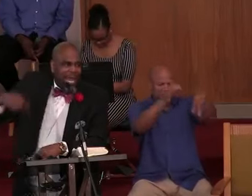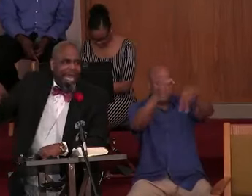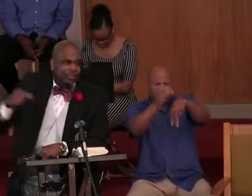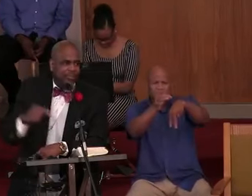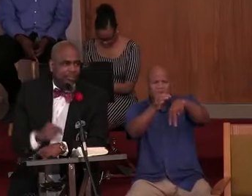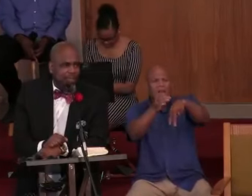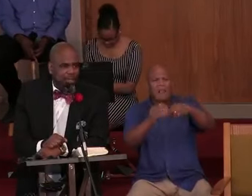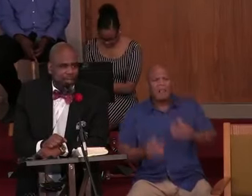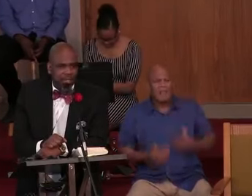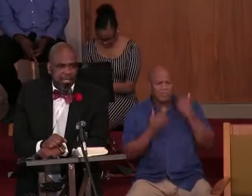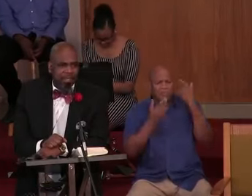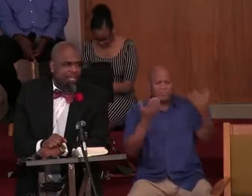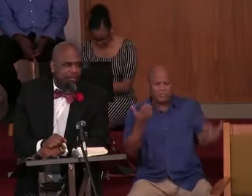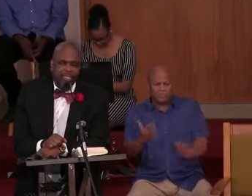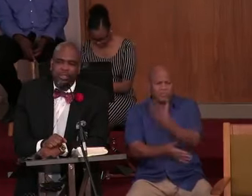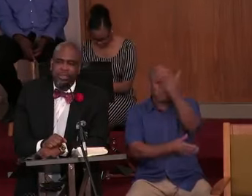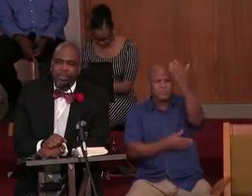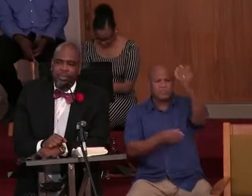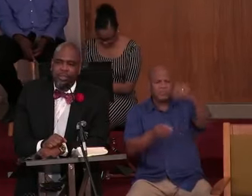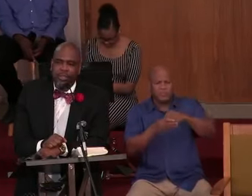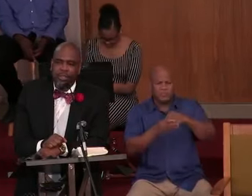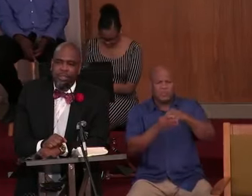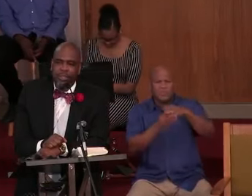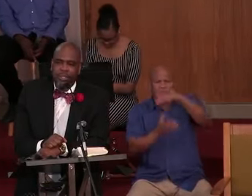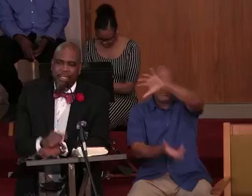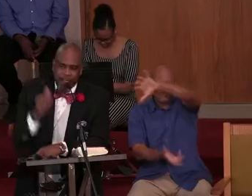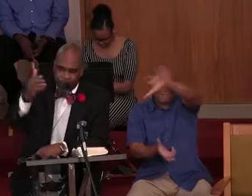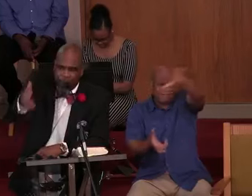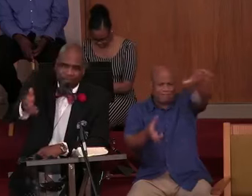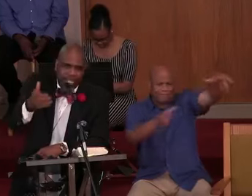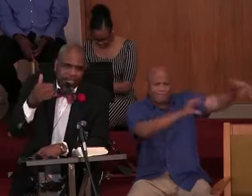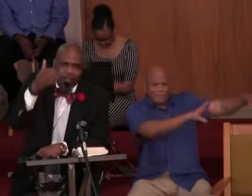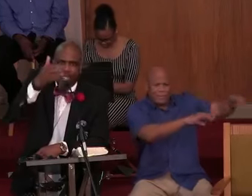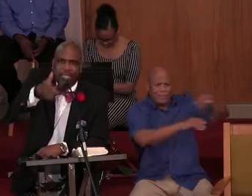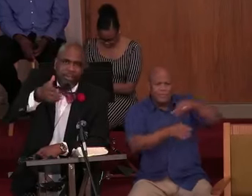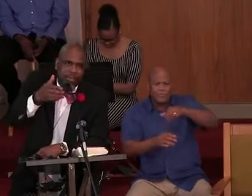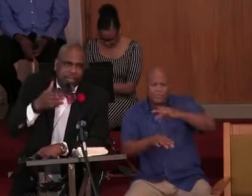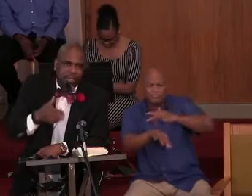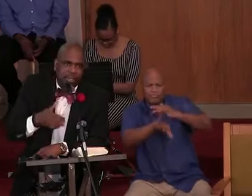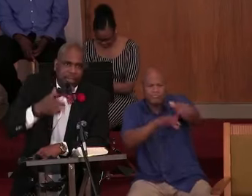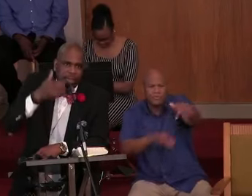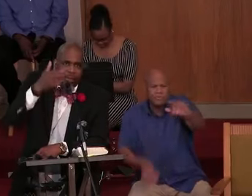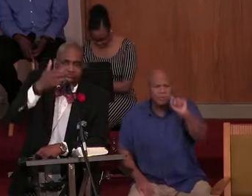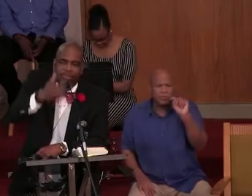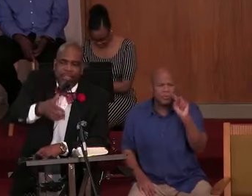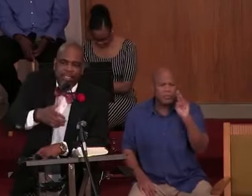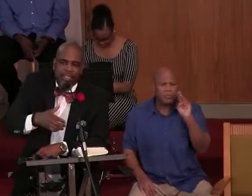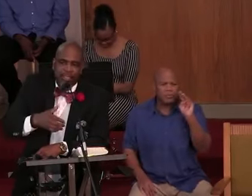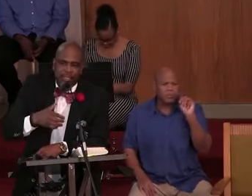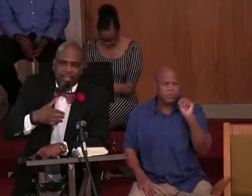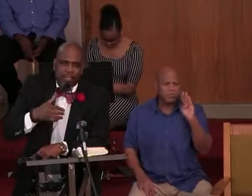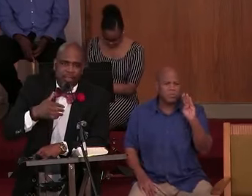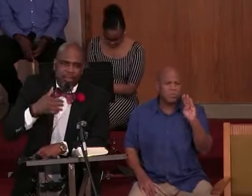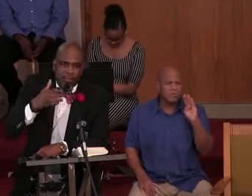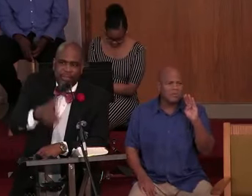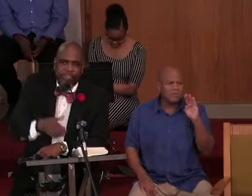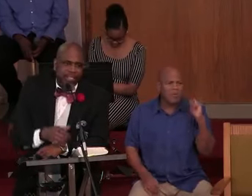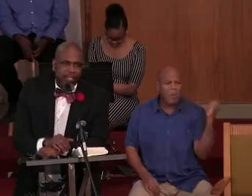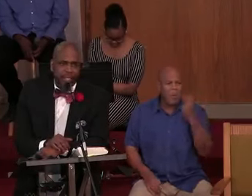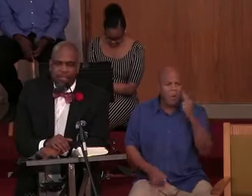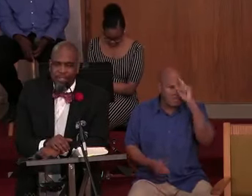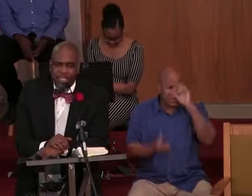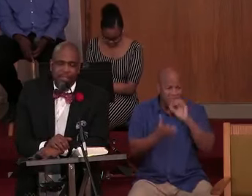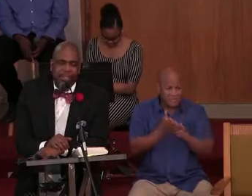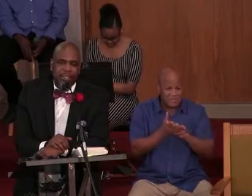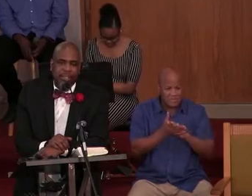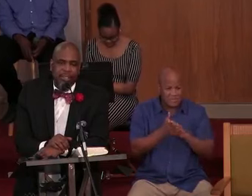New life in the empty tomb. It's the promise to every believer that will confess it, profess it,